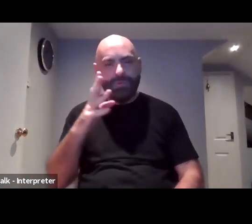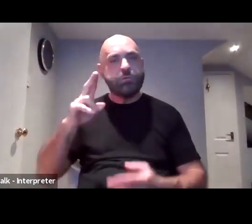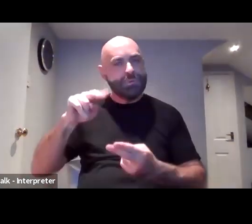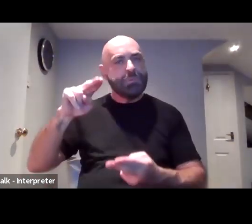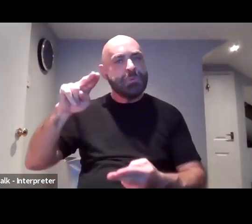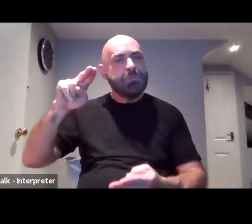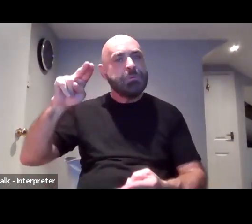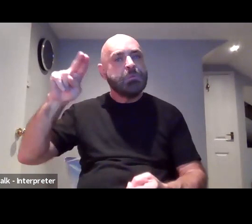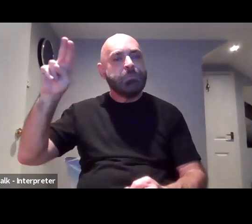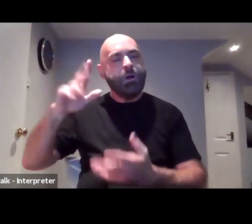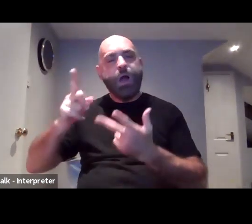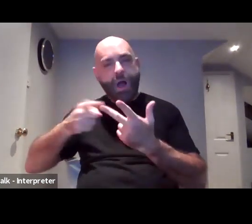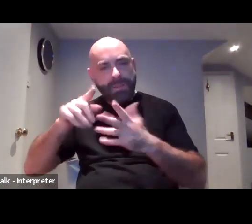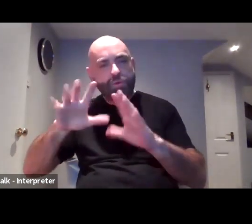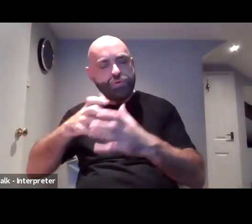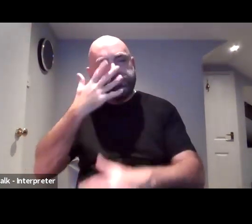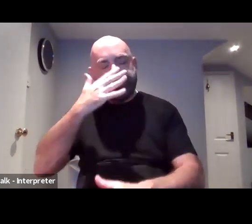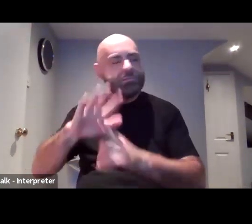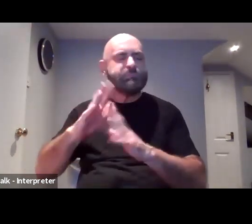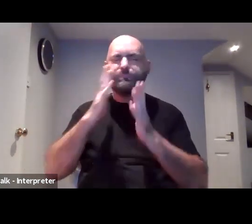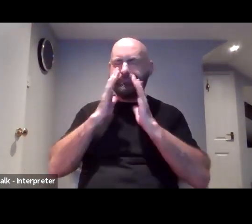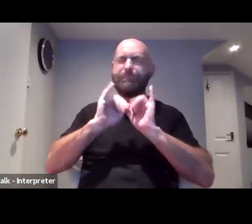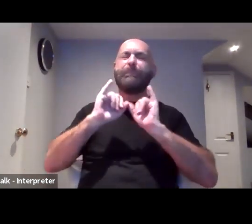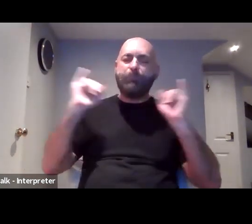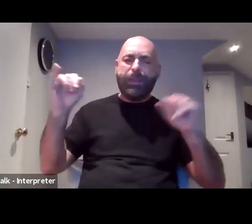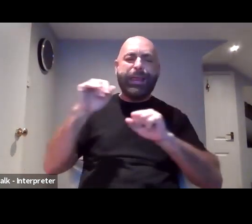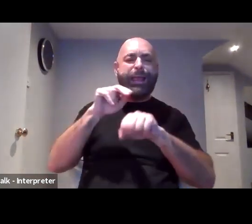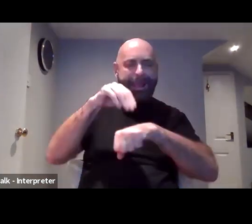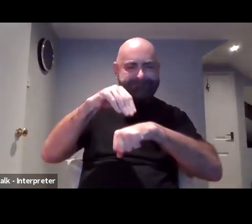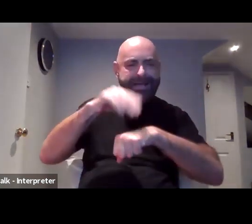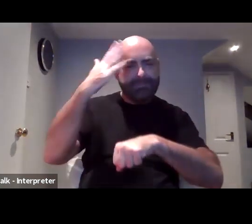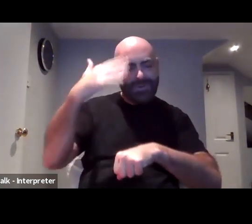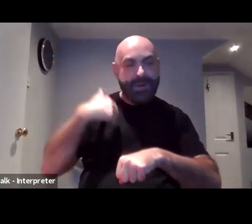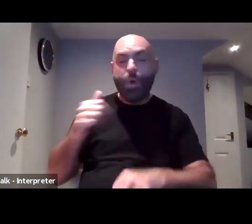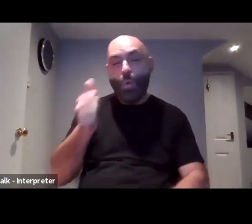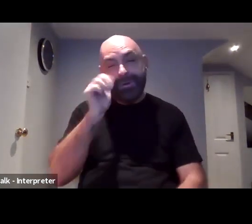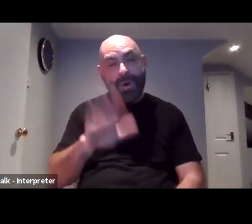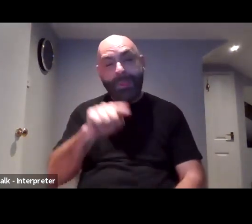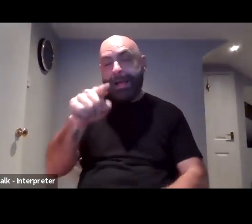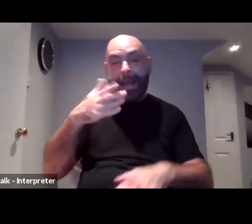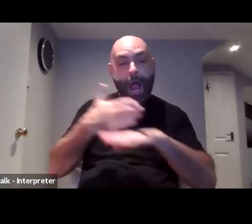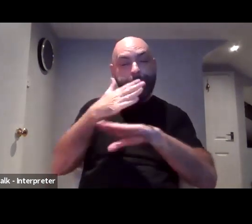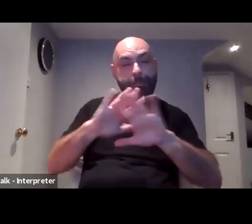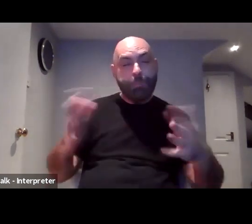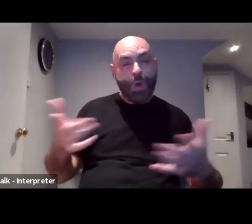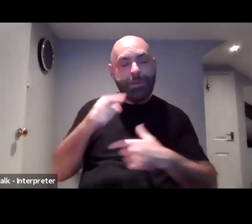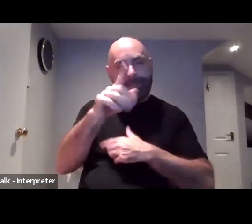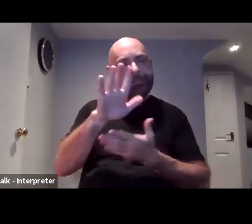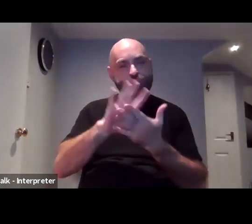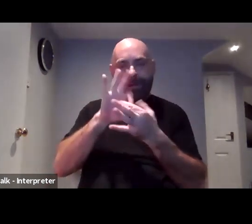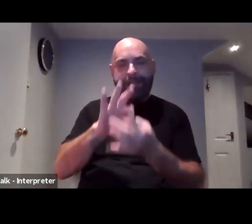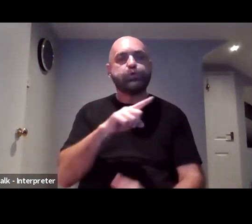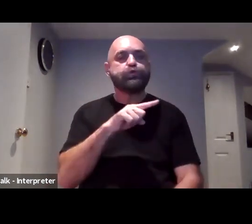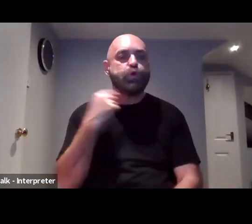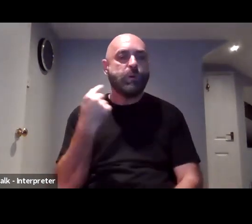in other age groups. And this will have a catastrophic effect on mental health. We know unemployment's correlated with suicide,